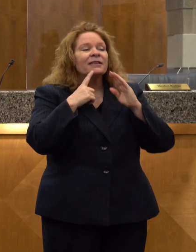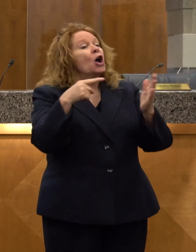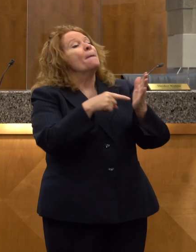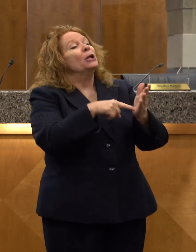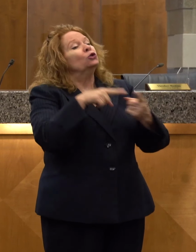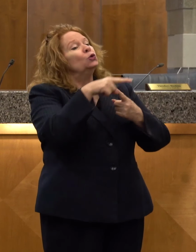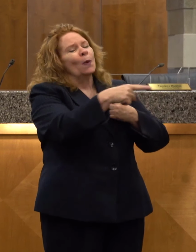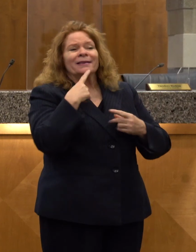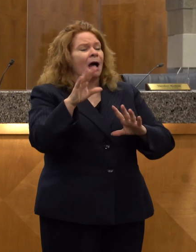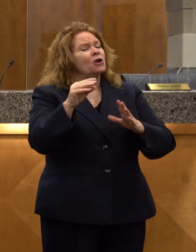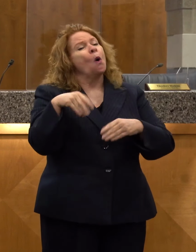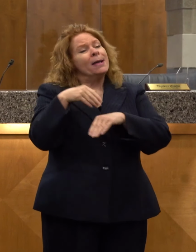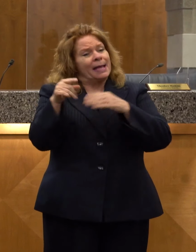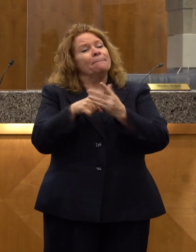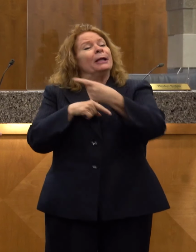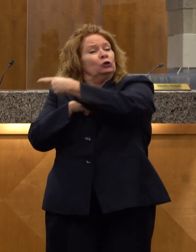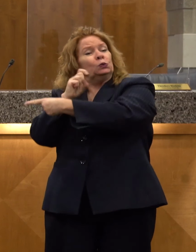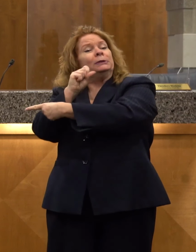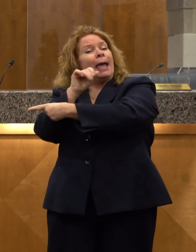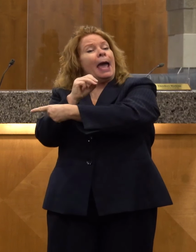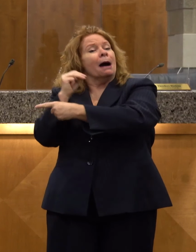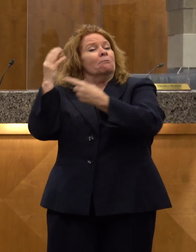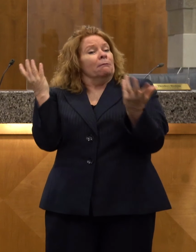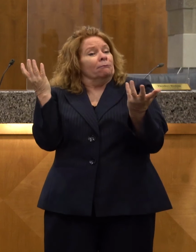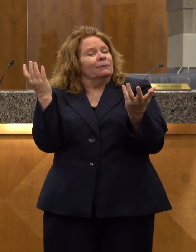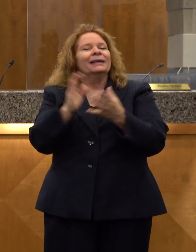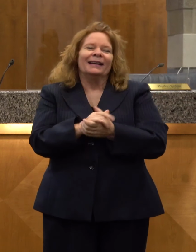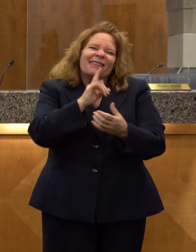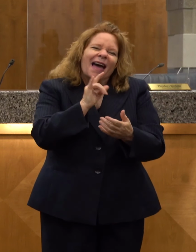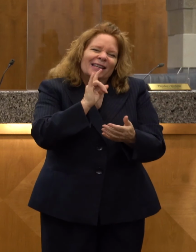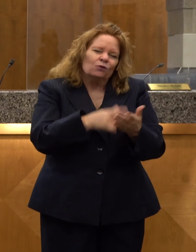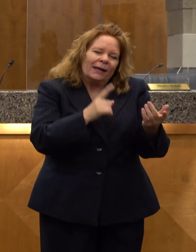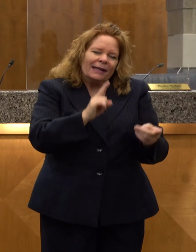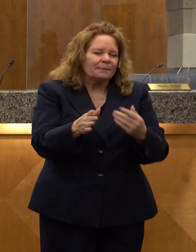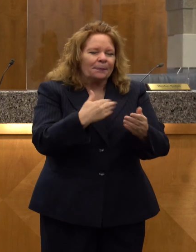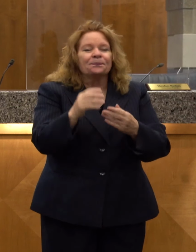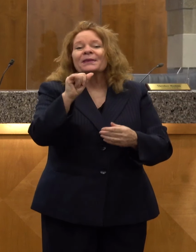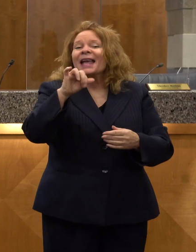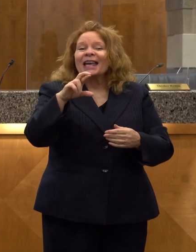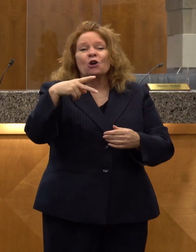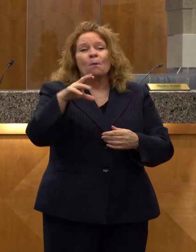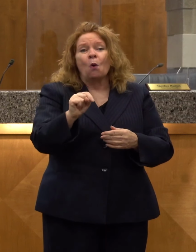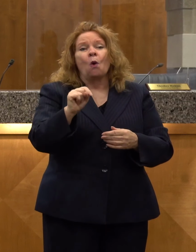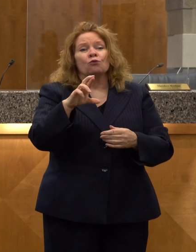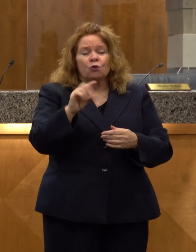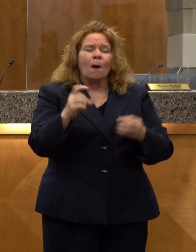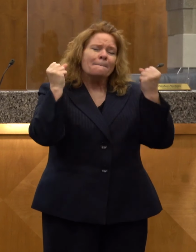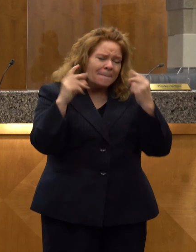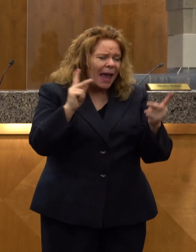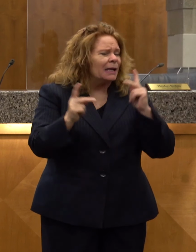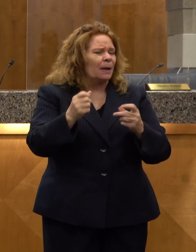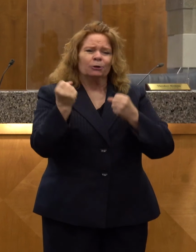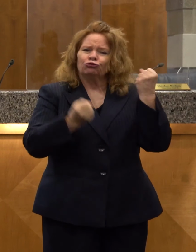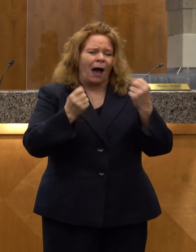give it to Sam. You know, so it is what it is. So at this point, Airport Road is heavily used. There's no